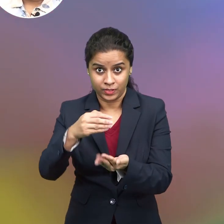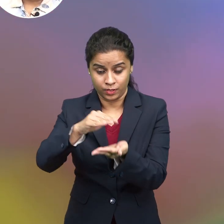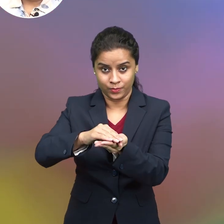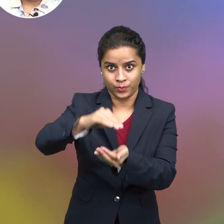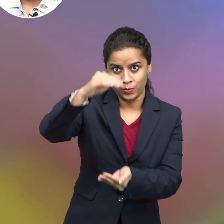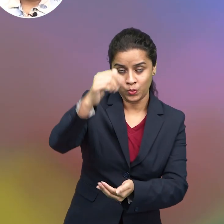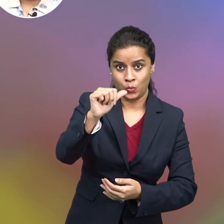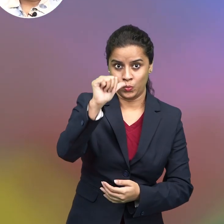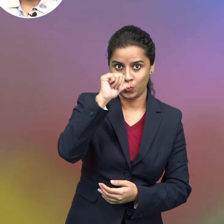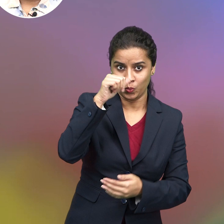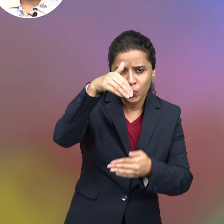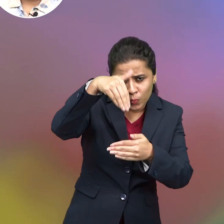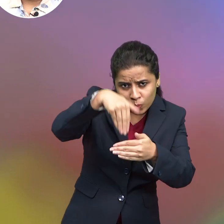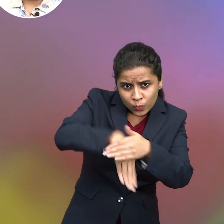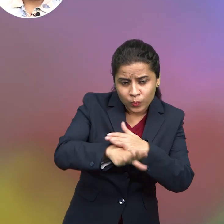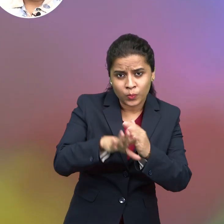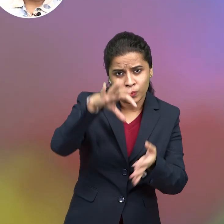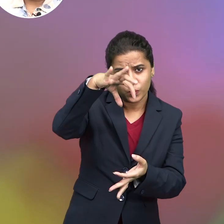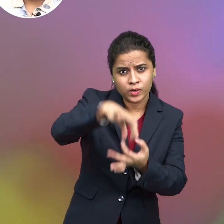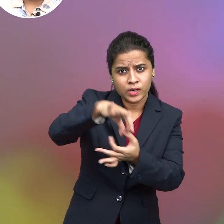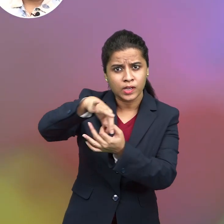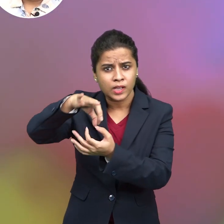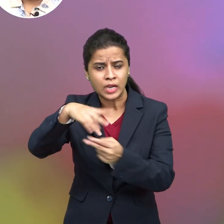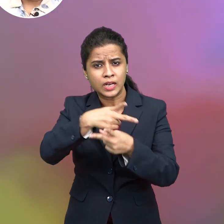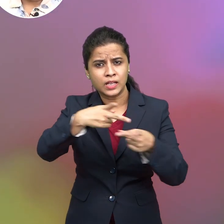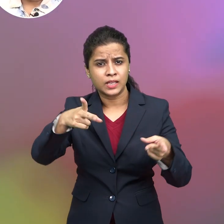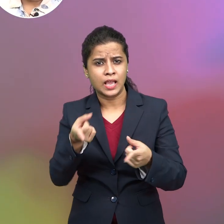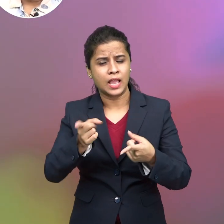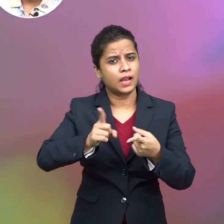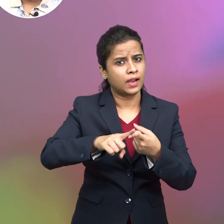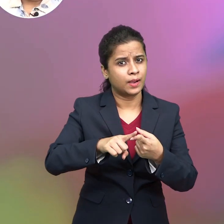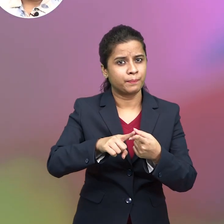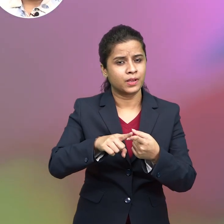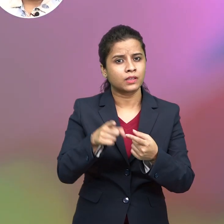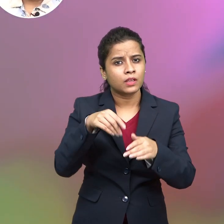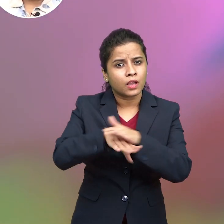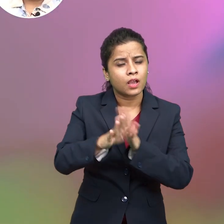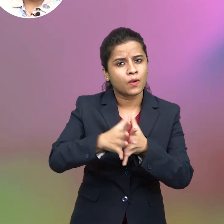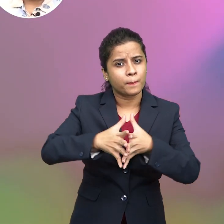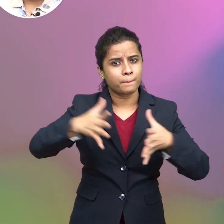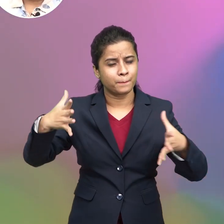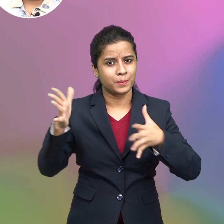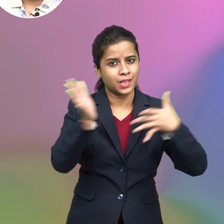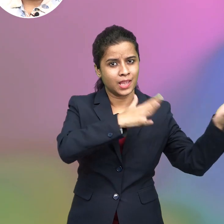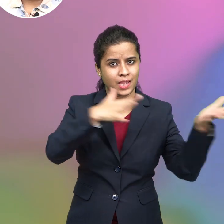Plants growing in water-lodged conditions contain larger air